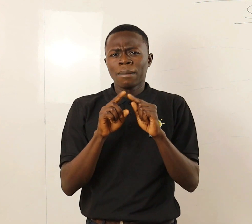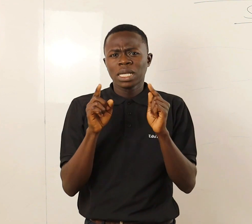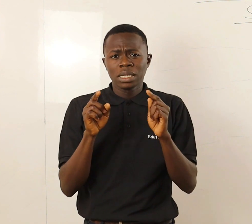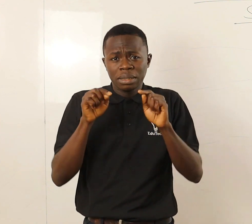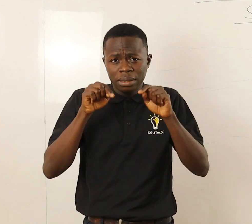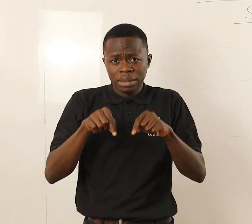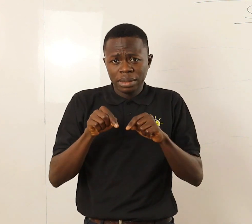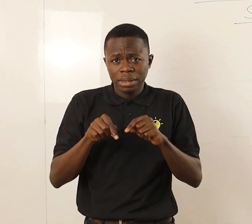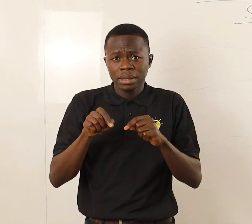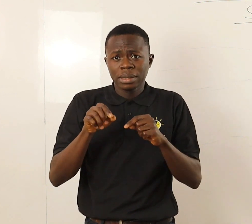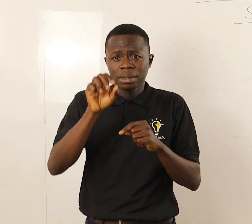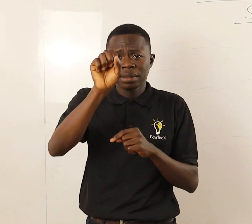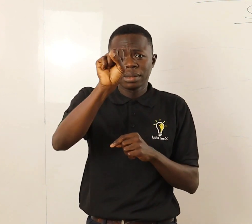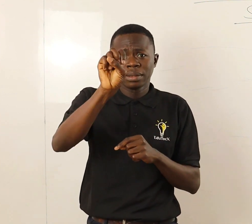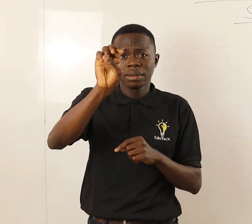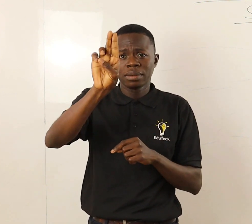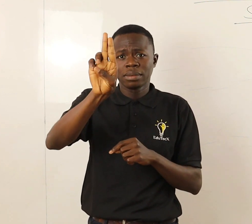But in today's class,